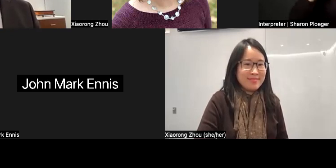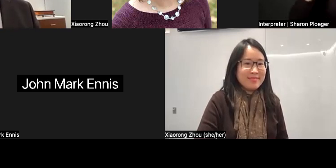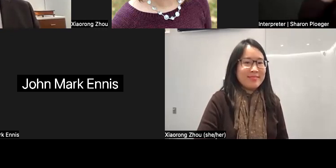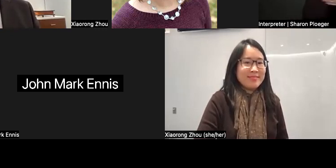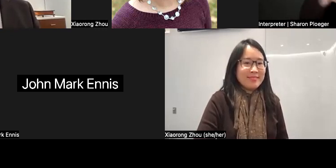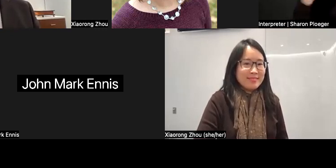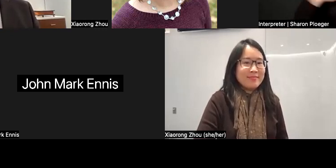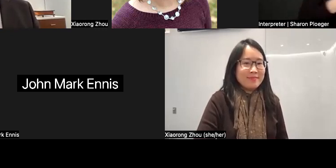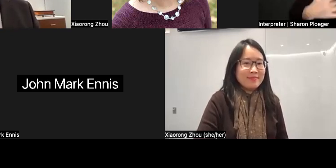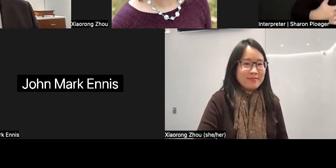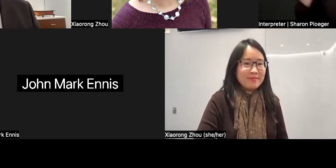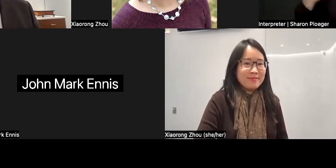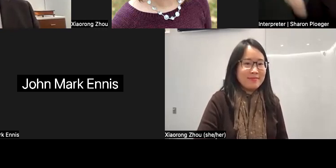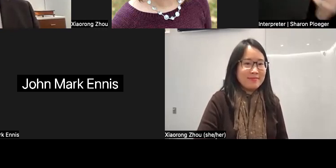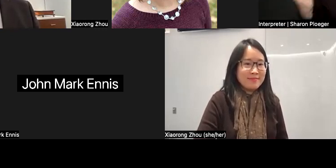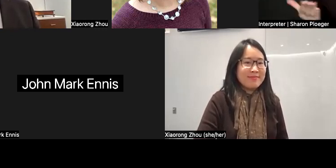excited to have you here today.